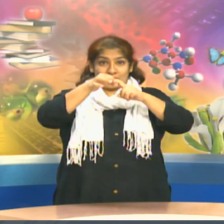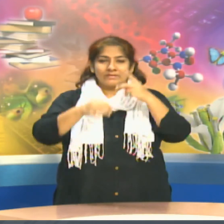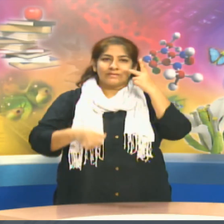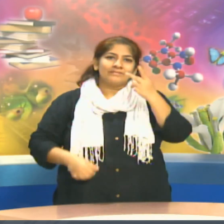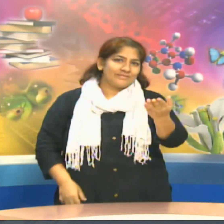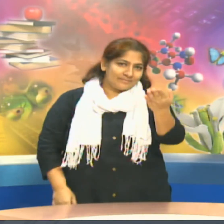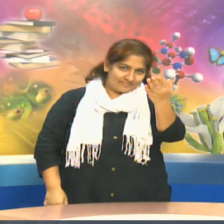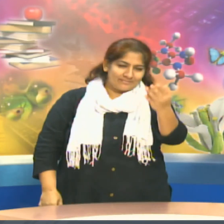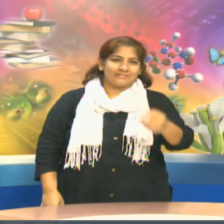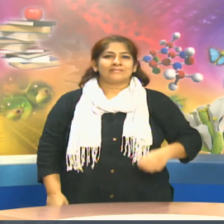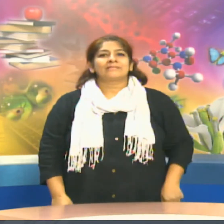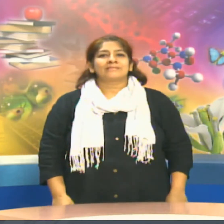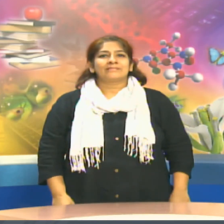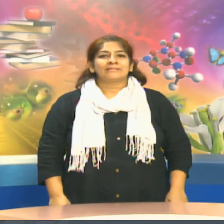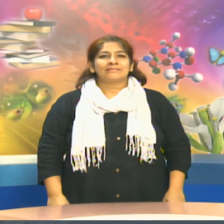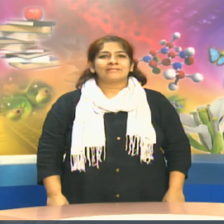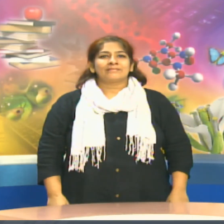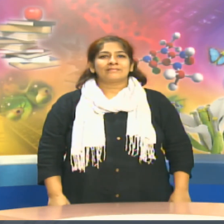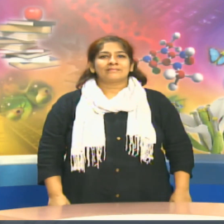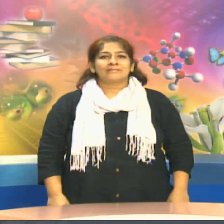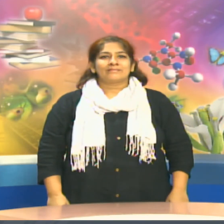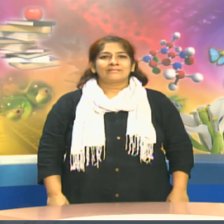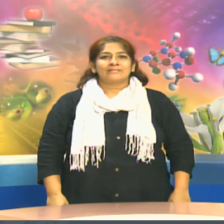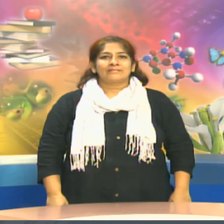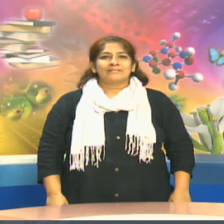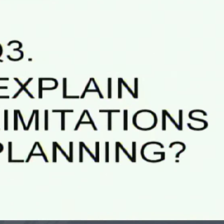You have to describe it. Now see the question number 3.